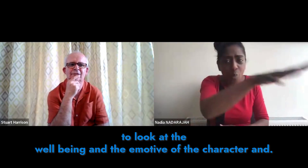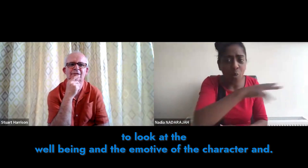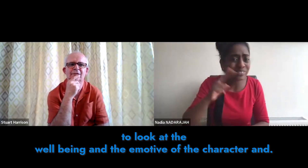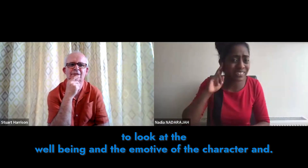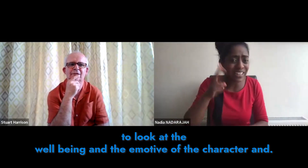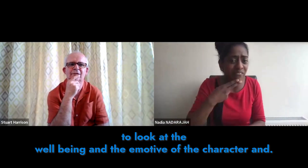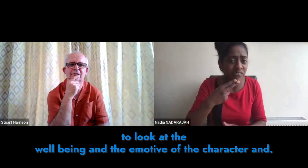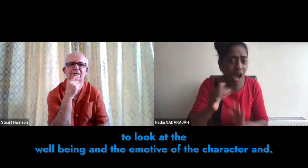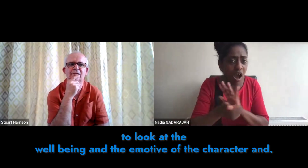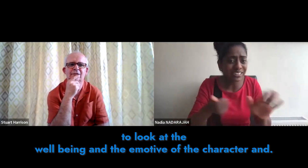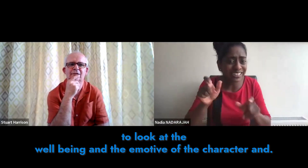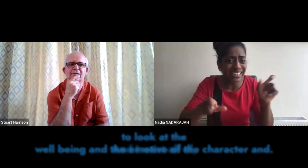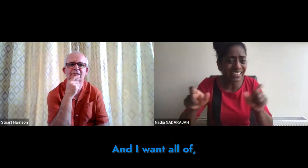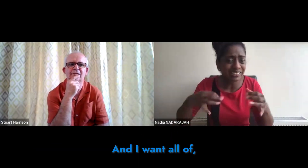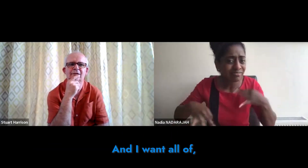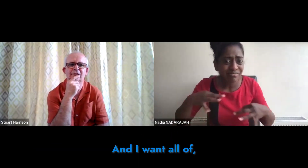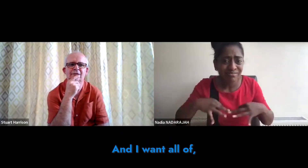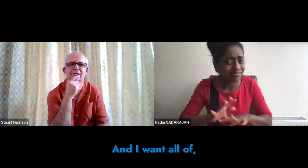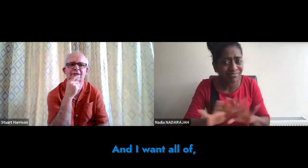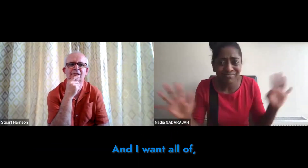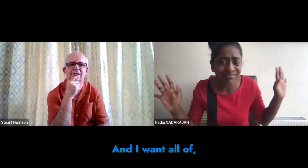the character. And